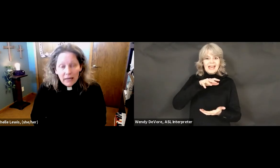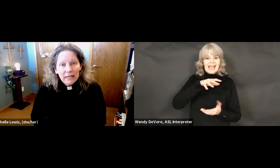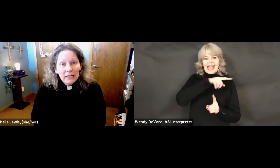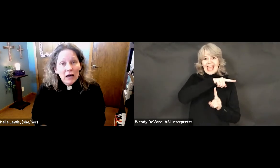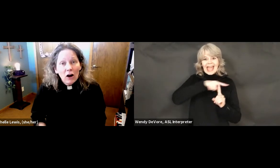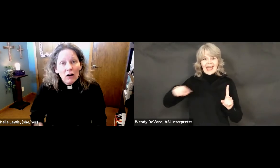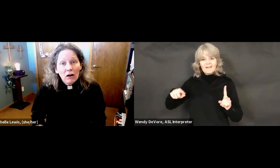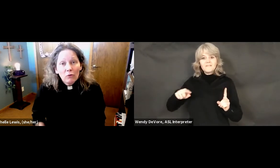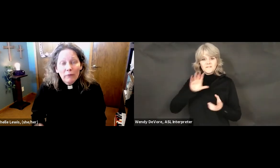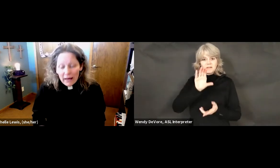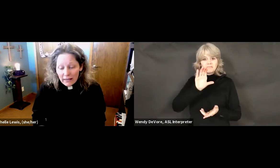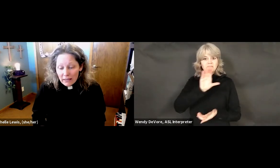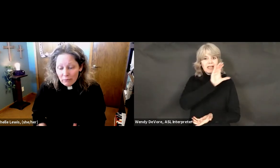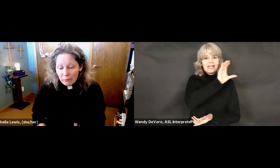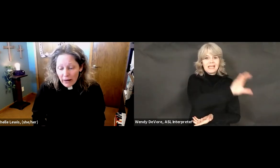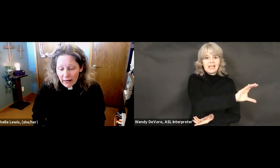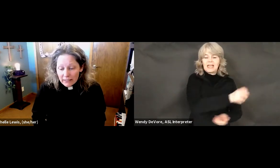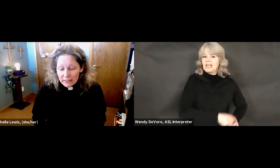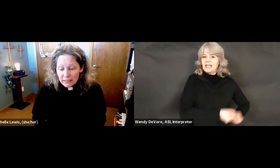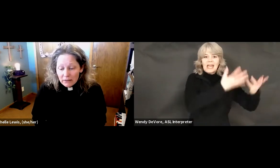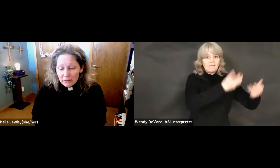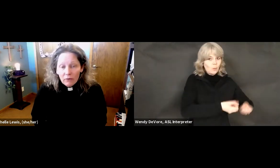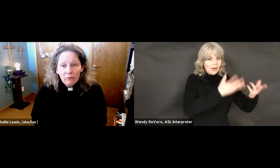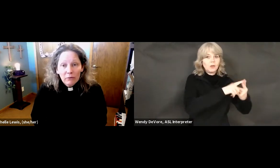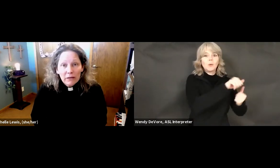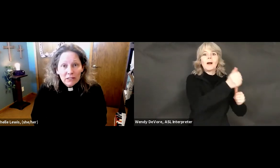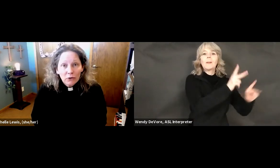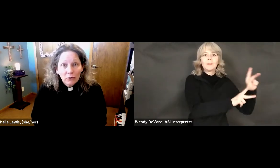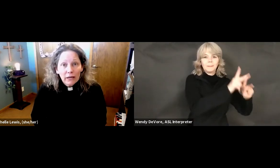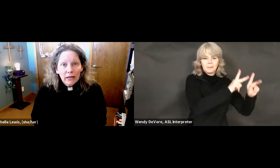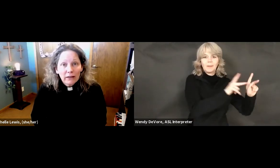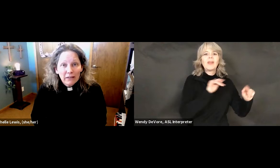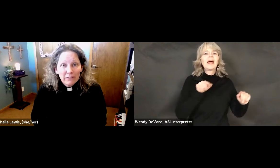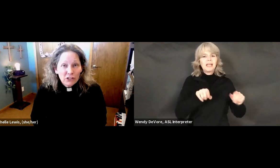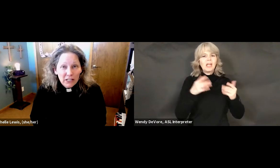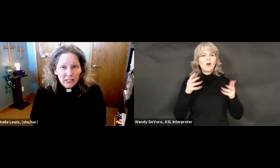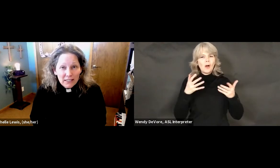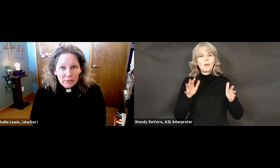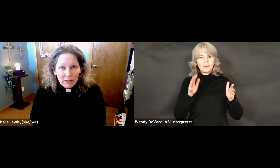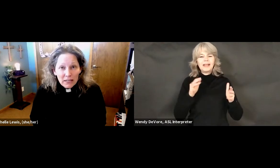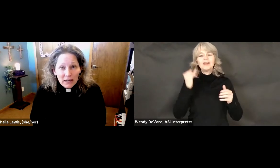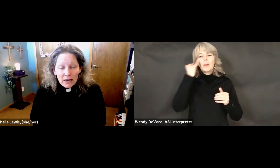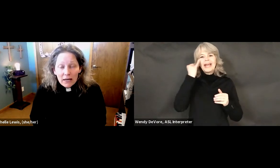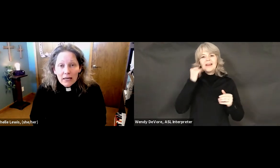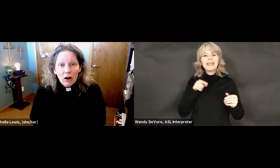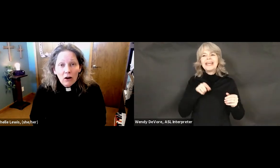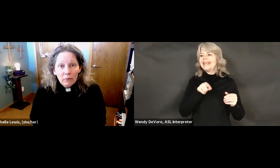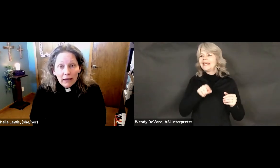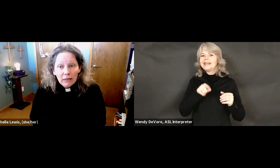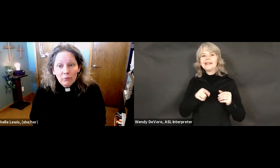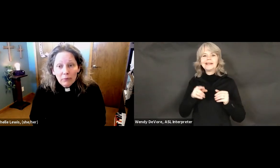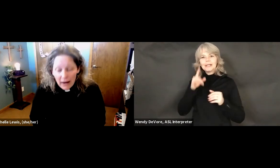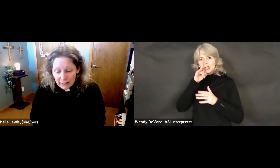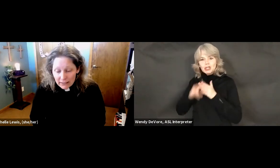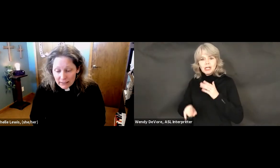and that he already practiced restoring, like if he cheated somebody, he